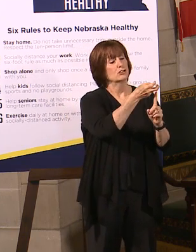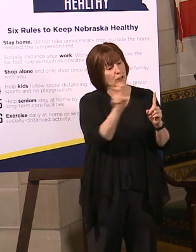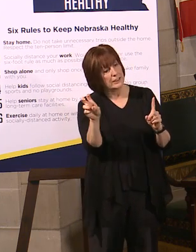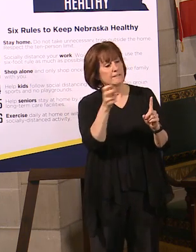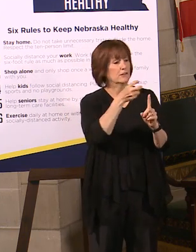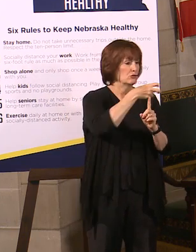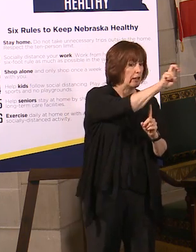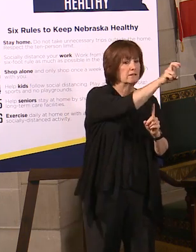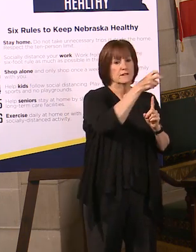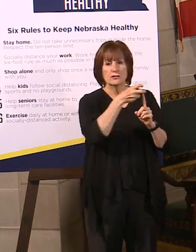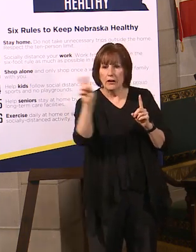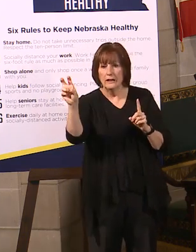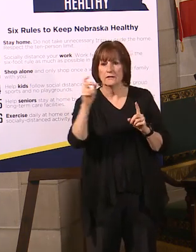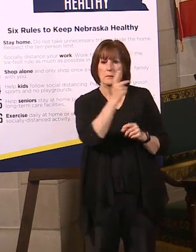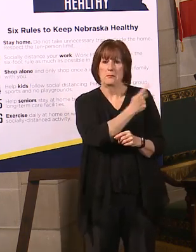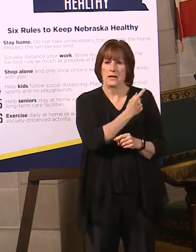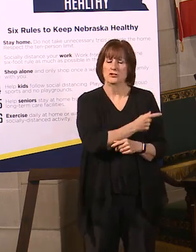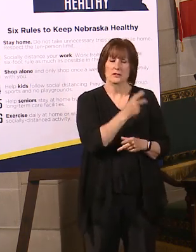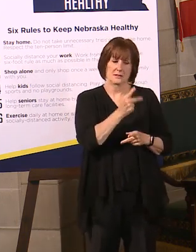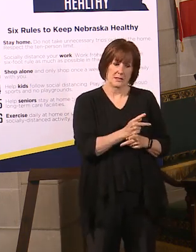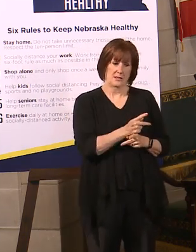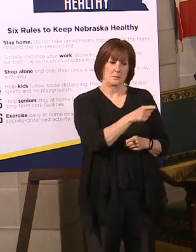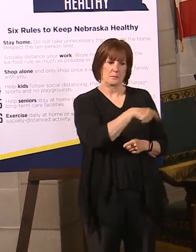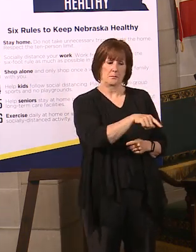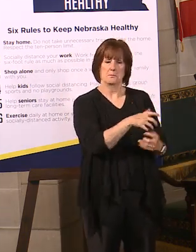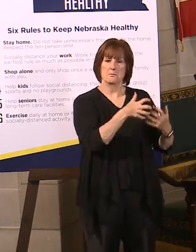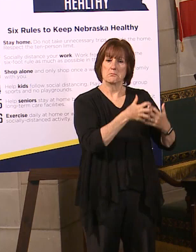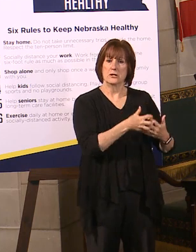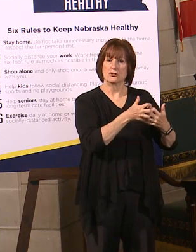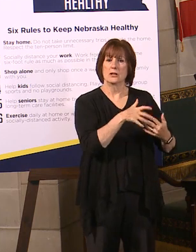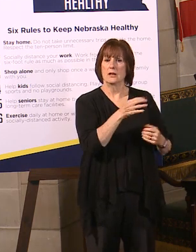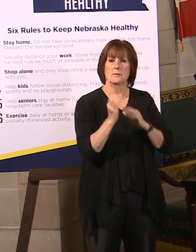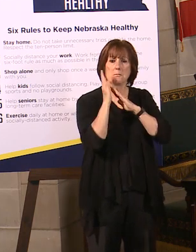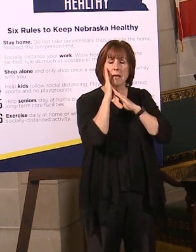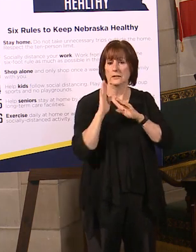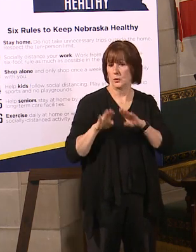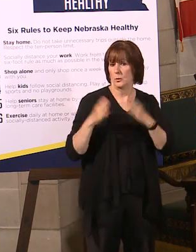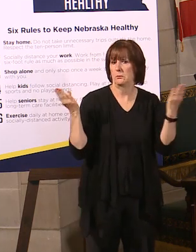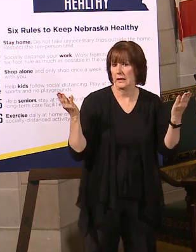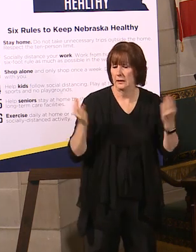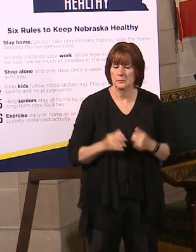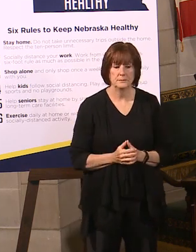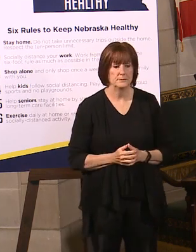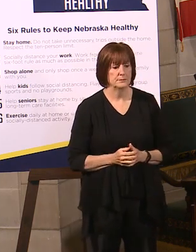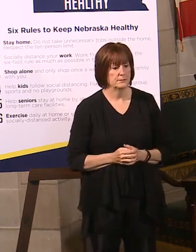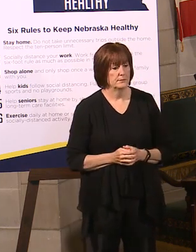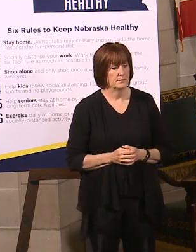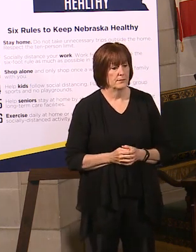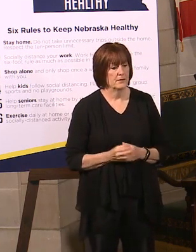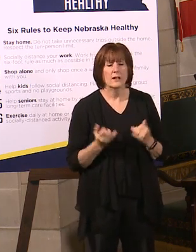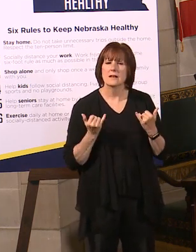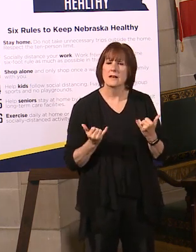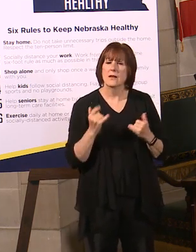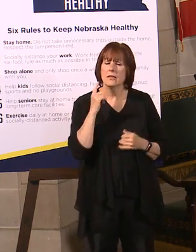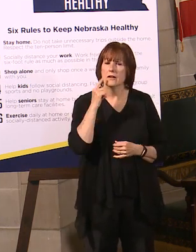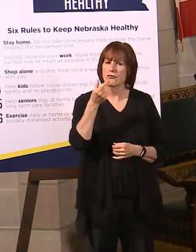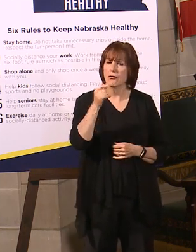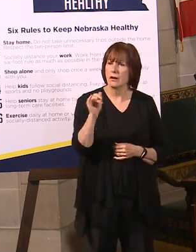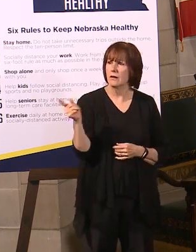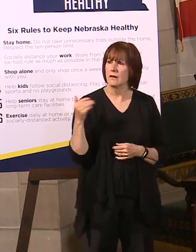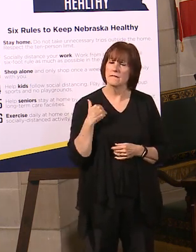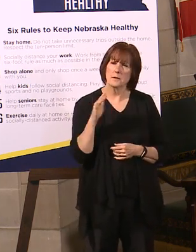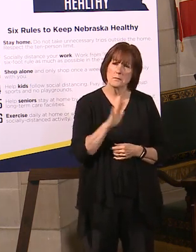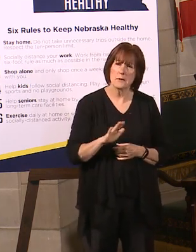St. Francis to make sure that we keep those ventilator beds available. And right now, I believe in Grand Island, they've got